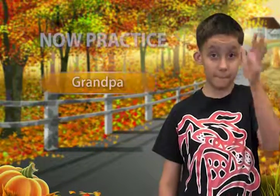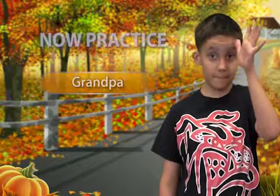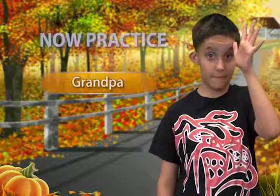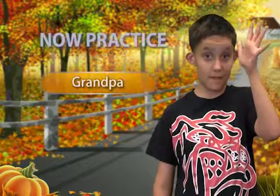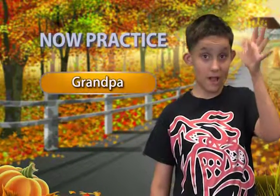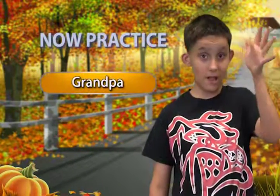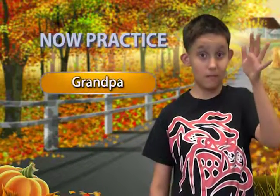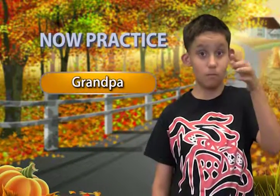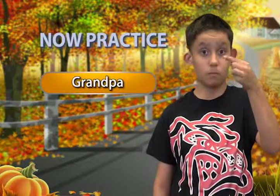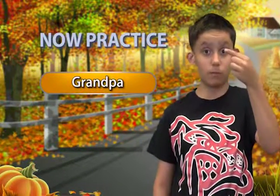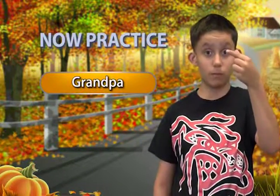Grandpa.